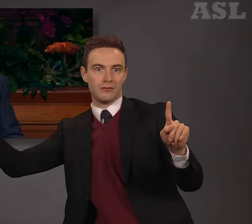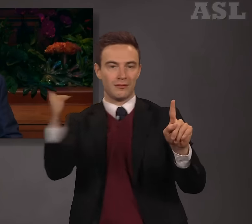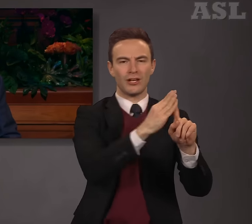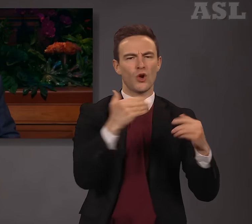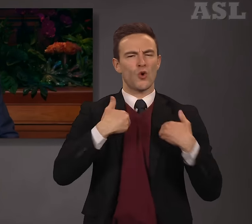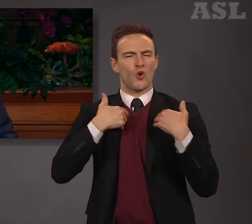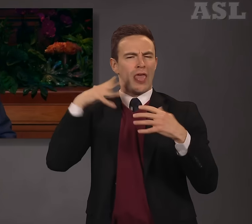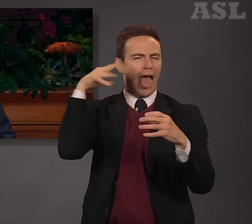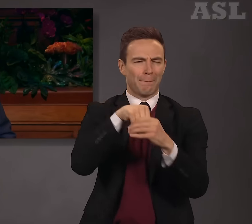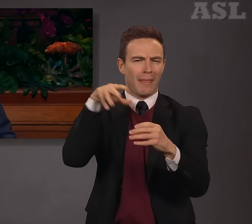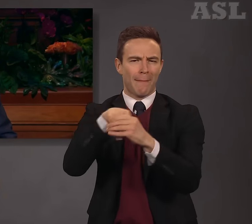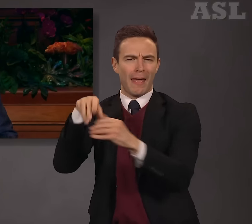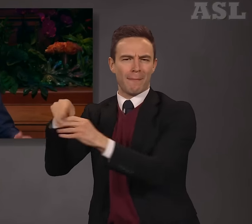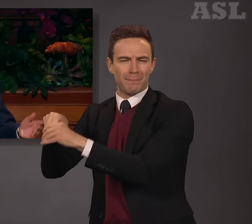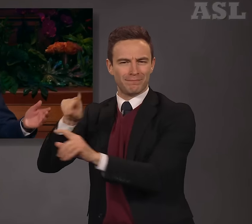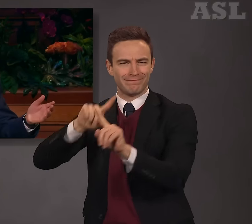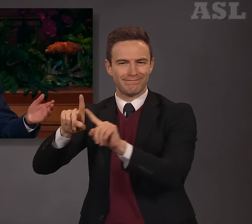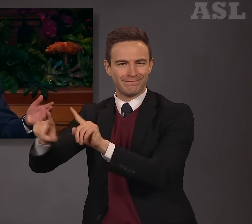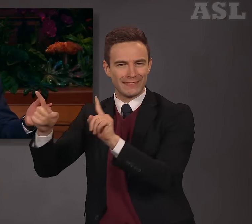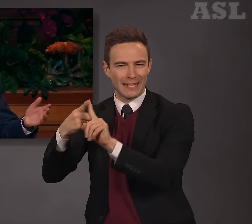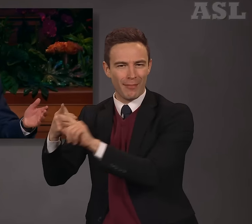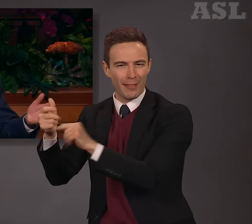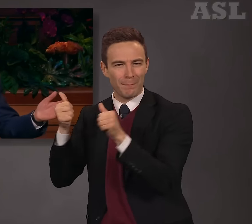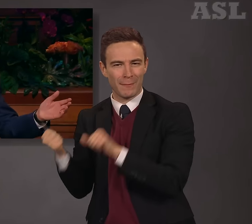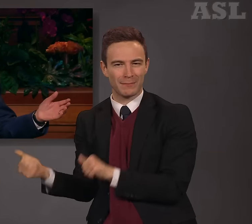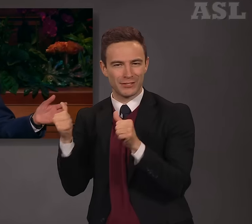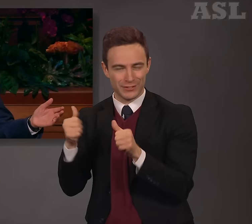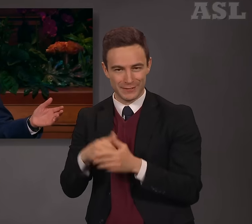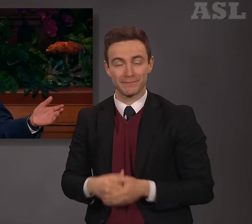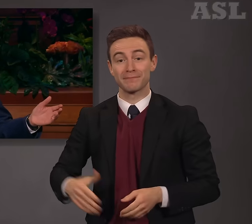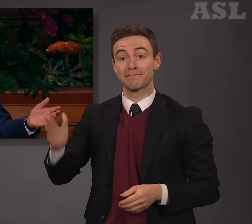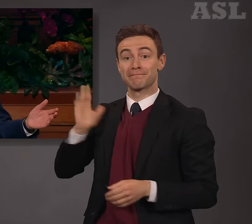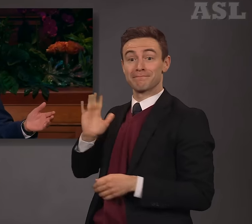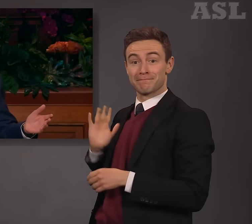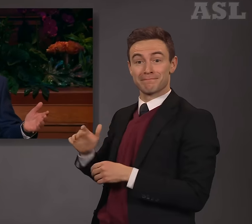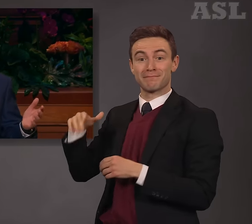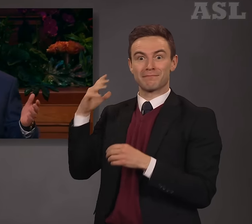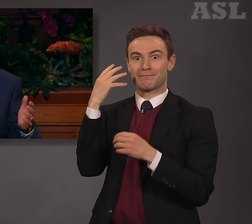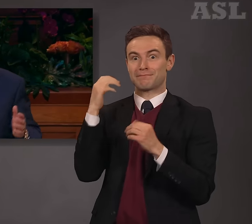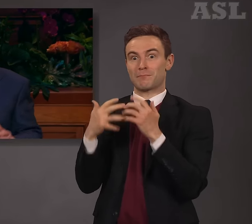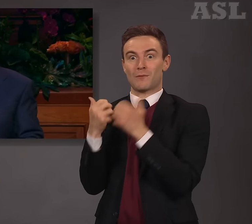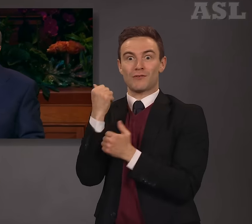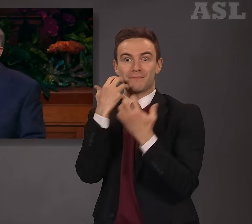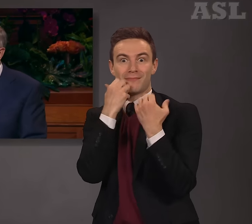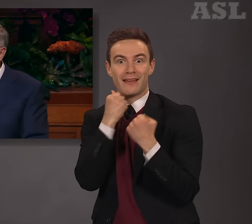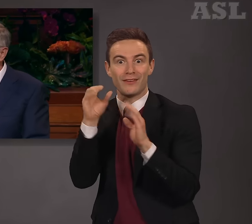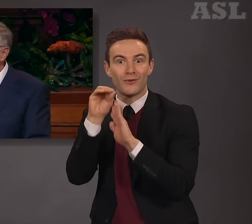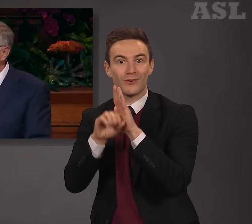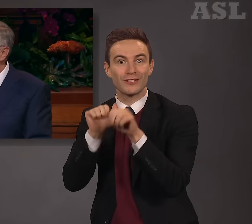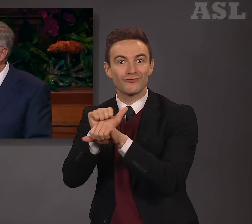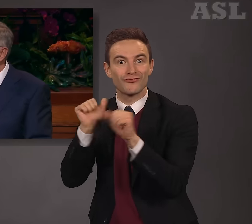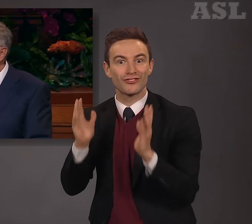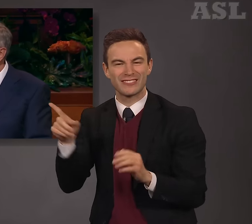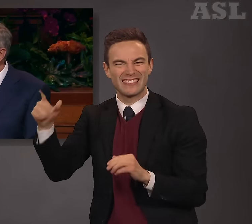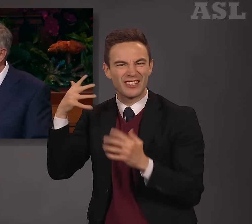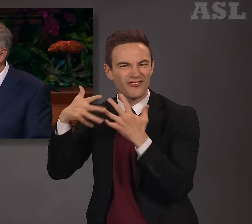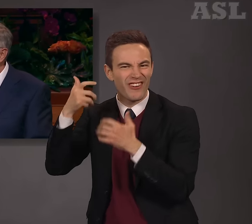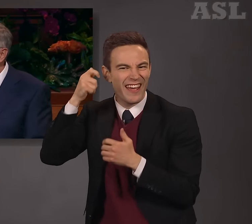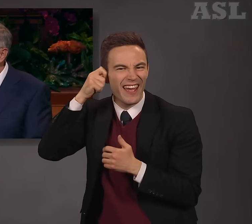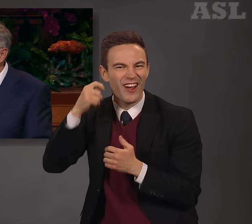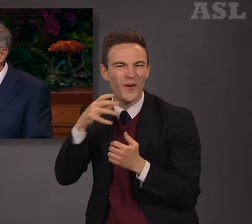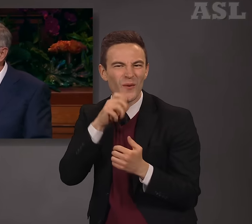temple baptistries. In the past, most beloved ordinance workers had graying hair, but not